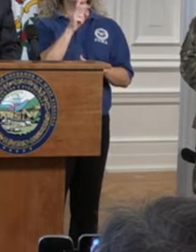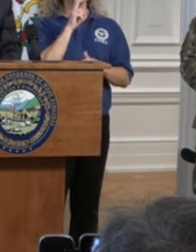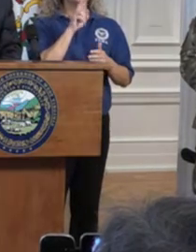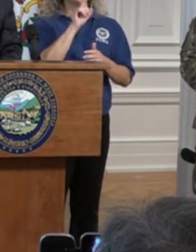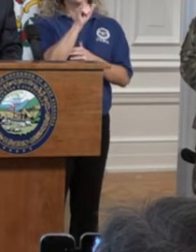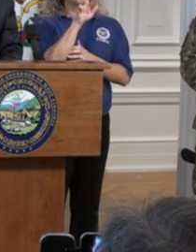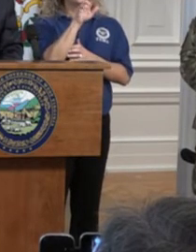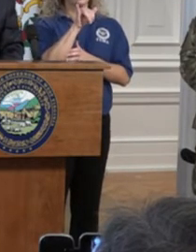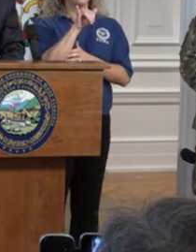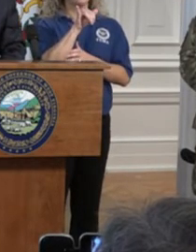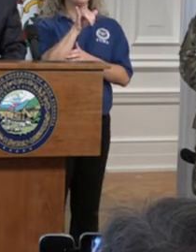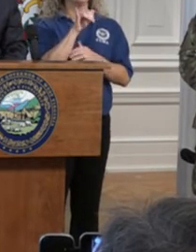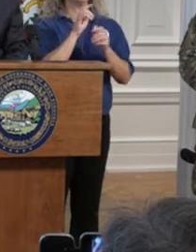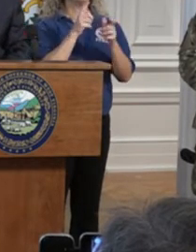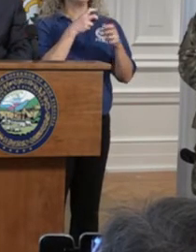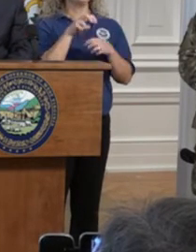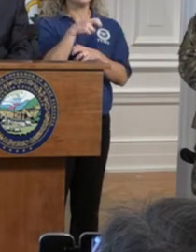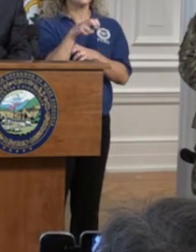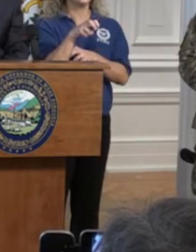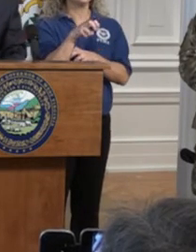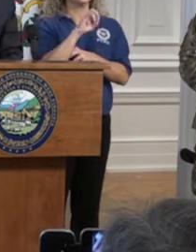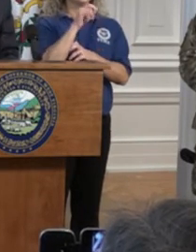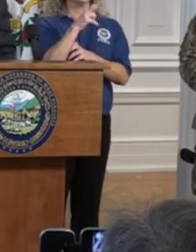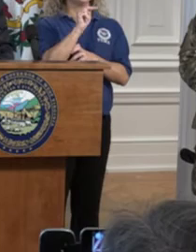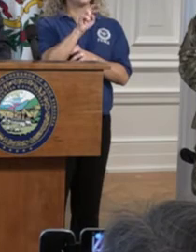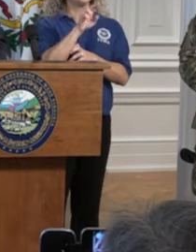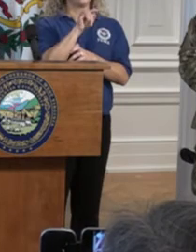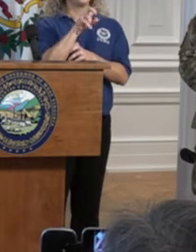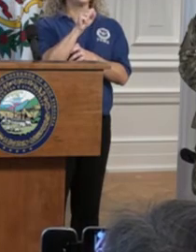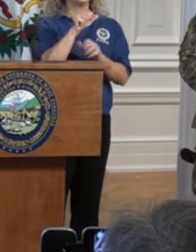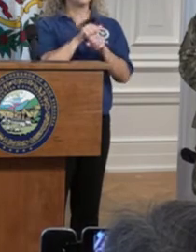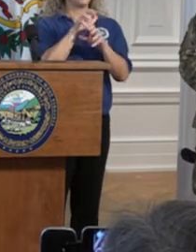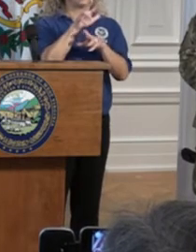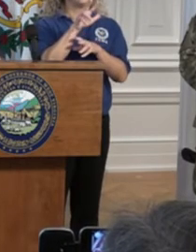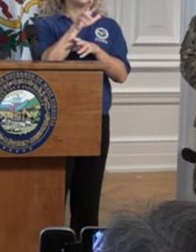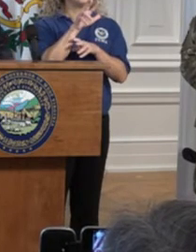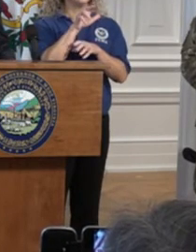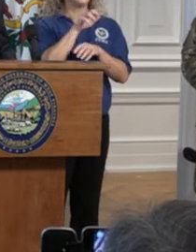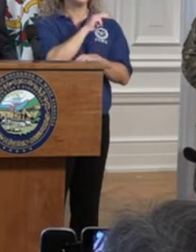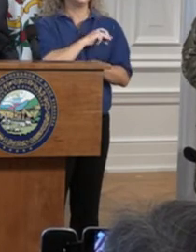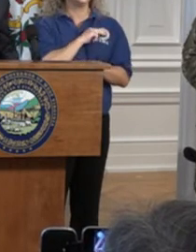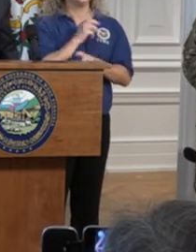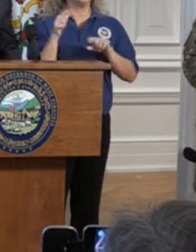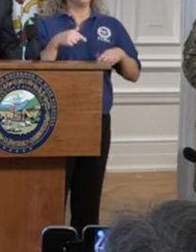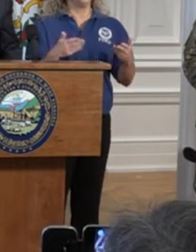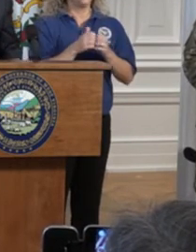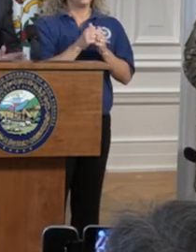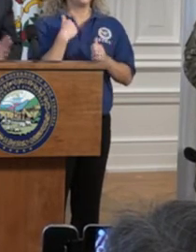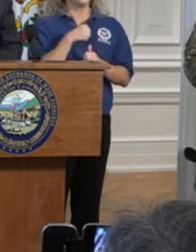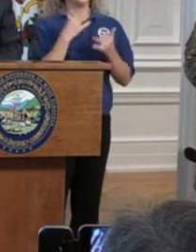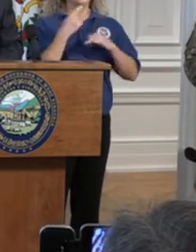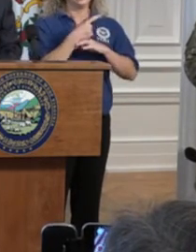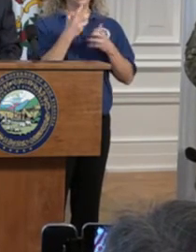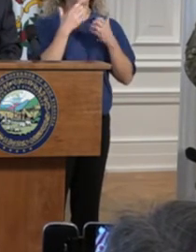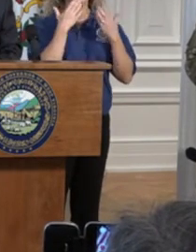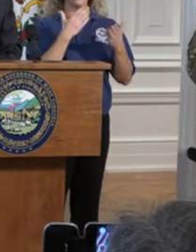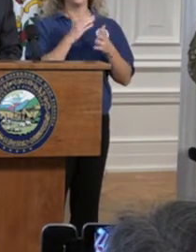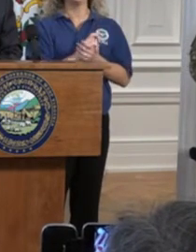and Transportation, and John Roberts with Mountain Mission for being here with us today. I want to thanks